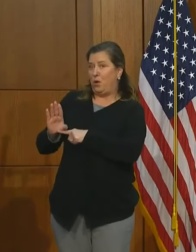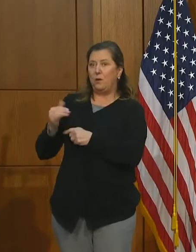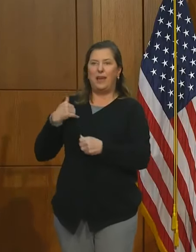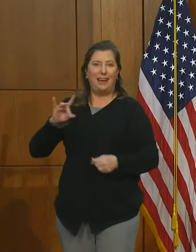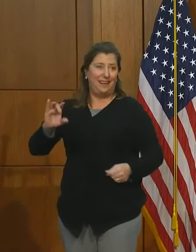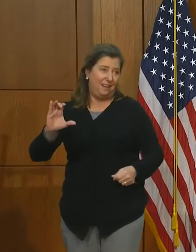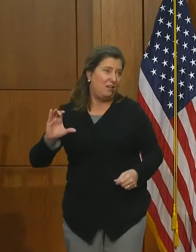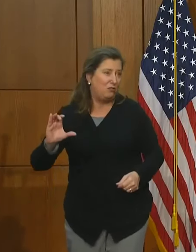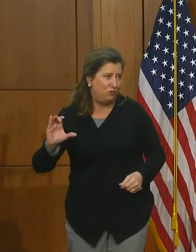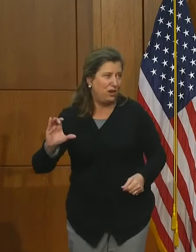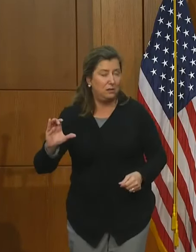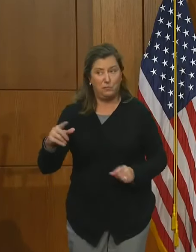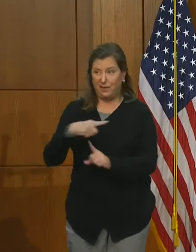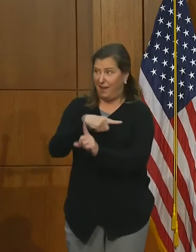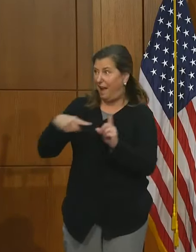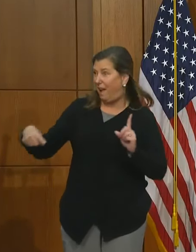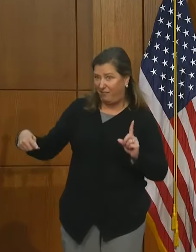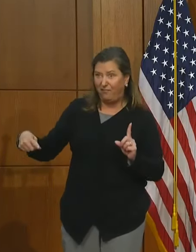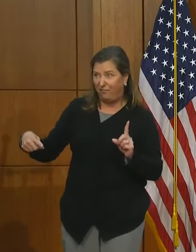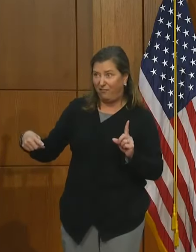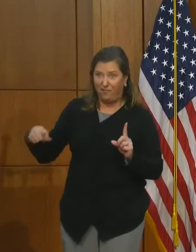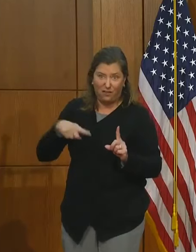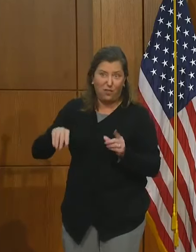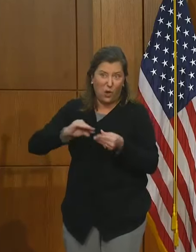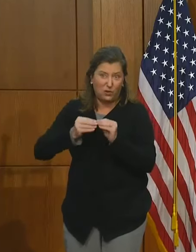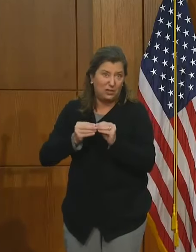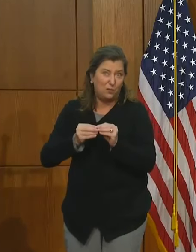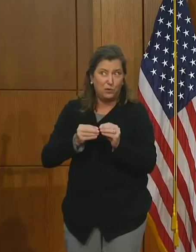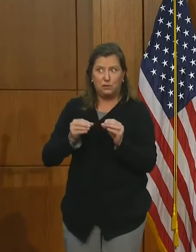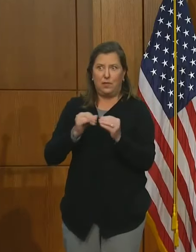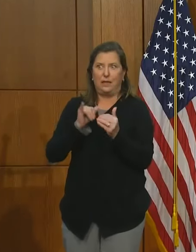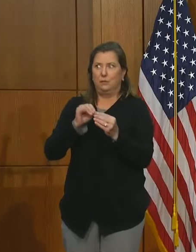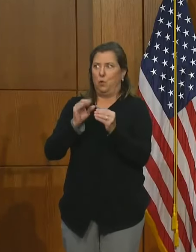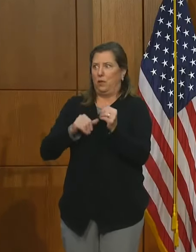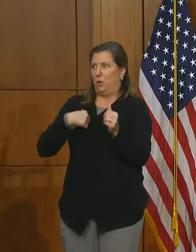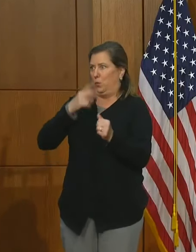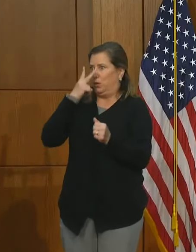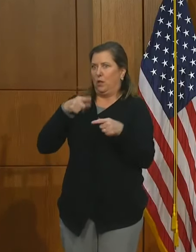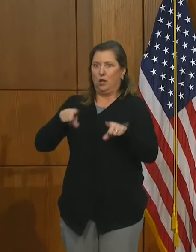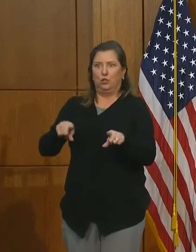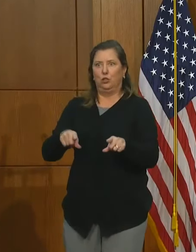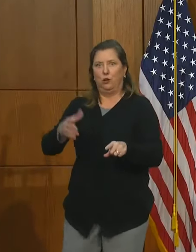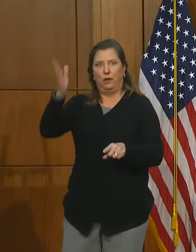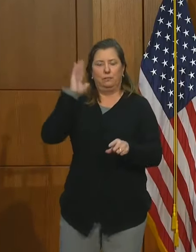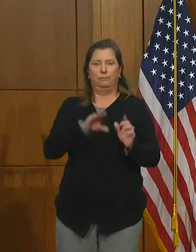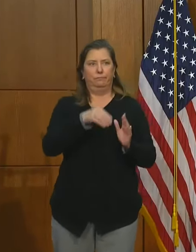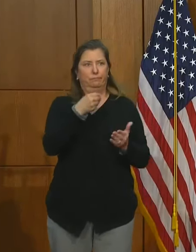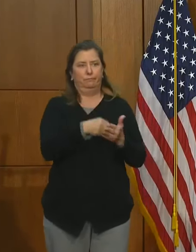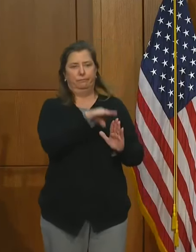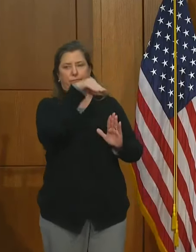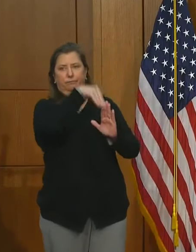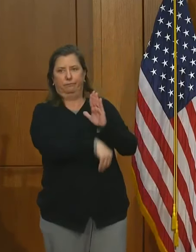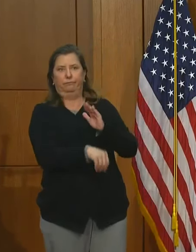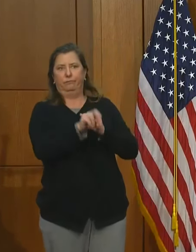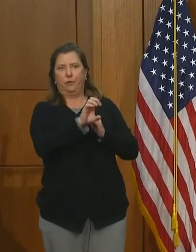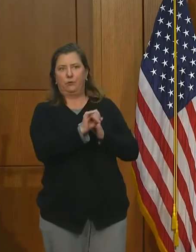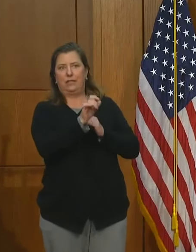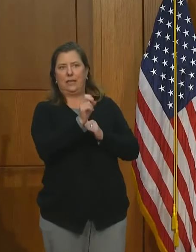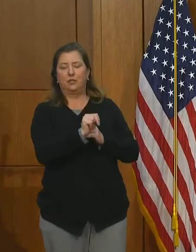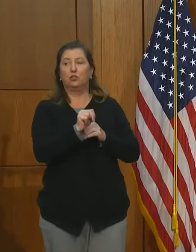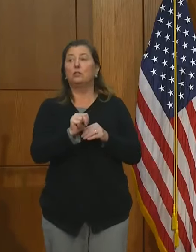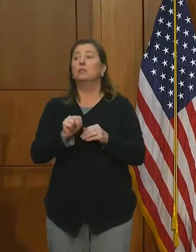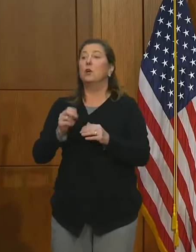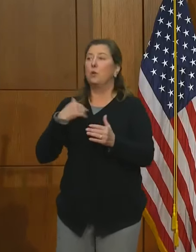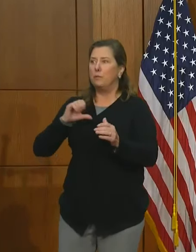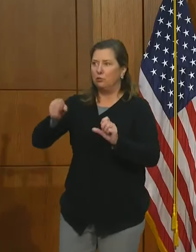800. So pretty much half, and these numbers are a whole lot more than we saw during the Great Recession. And so we've done anything we can to staff.